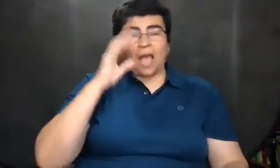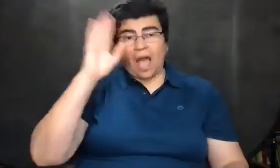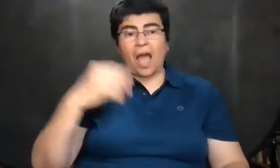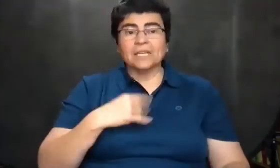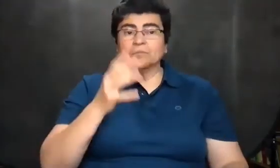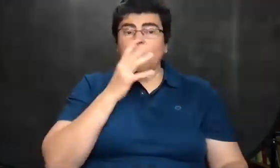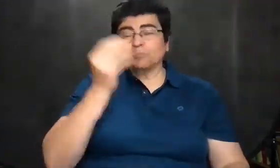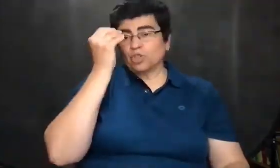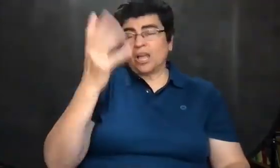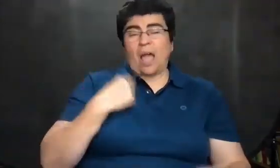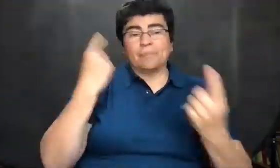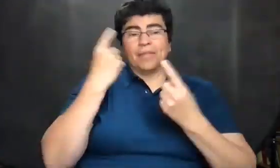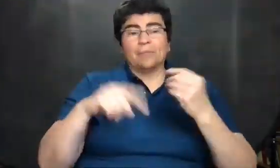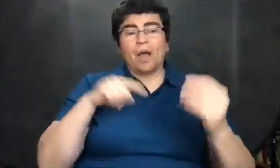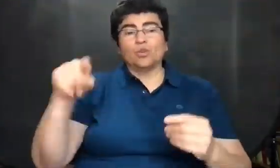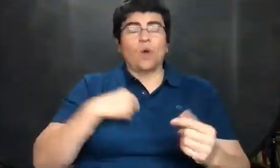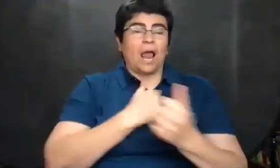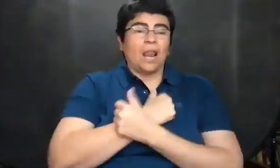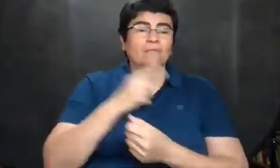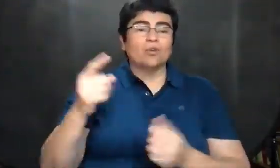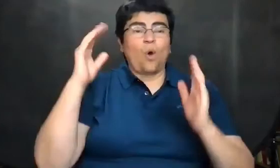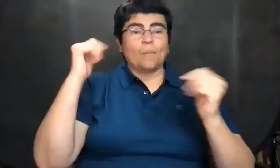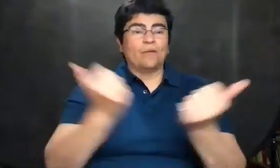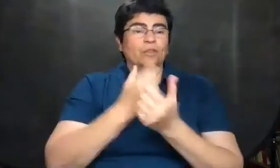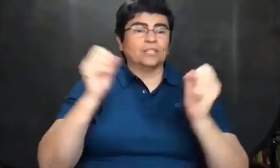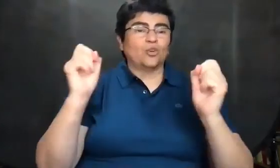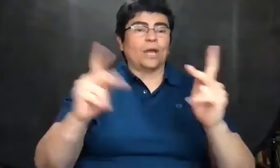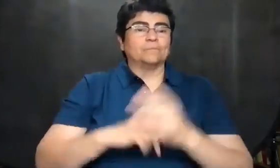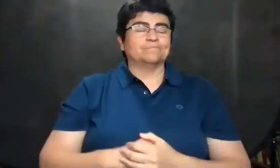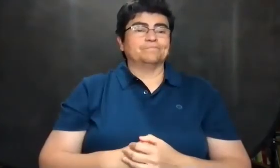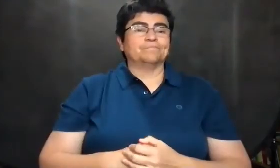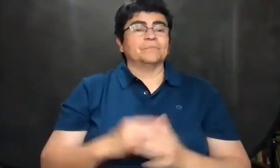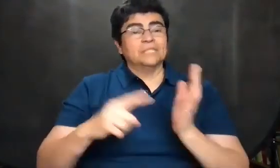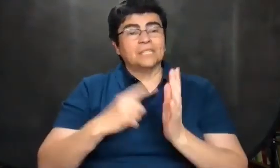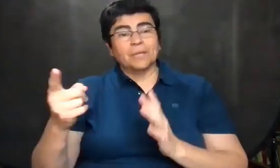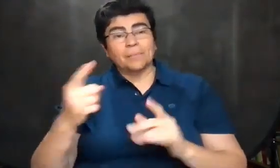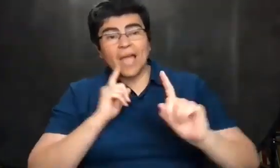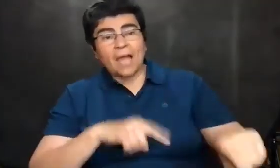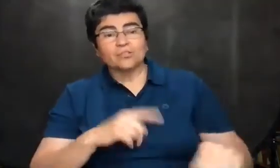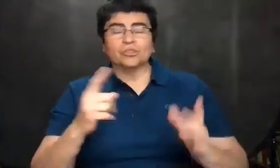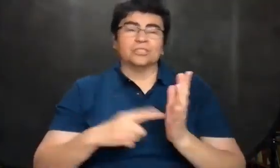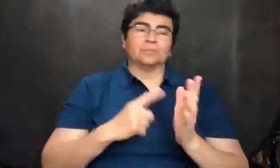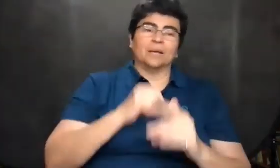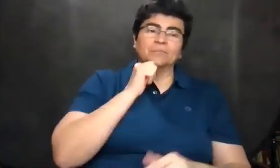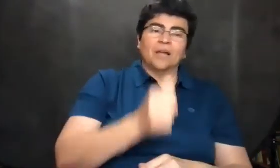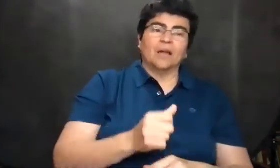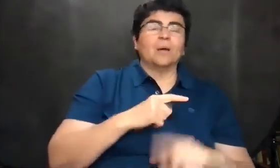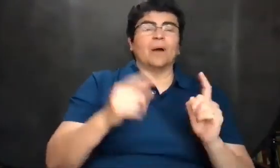thinking of you and I love you. Hope everything's okay. And sometimes he answers and sometimes he don't. But I'd ask you to pray for him